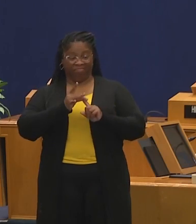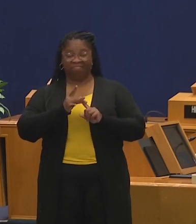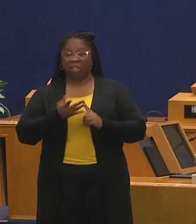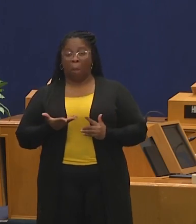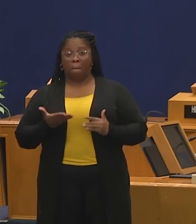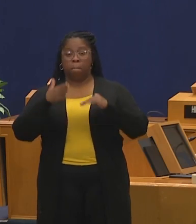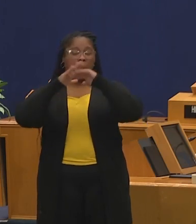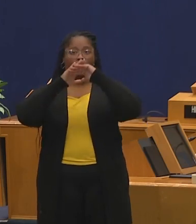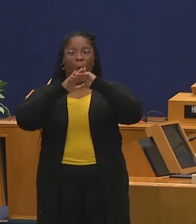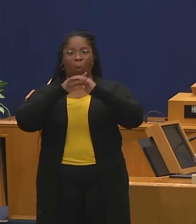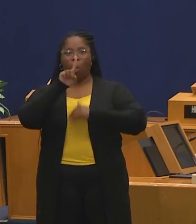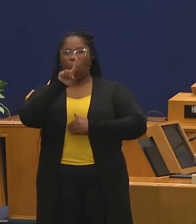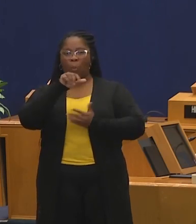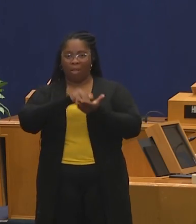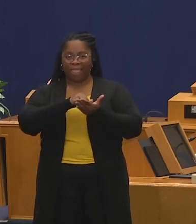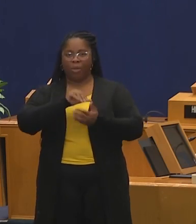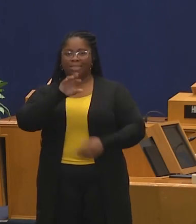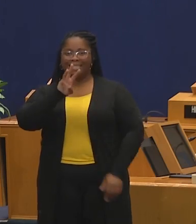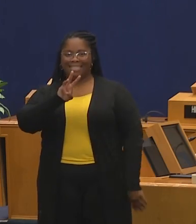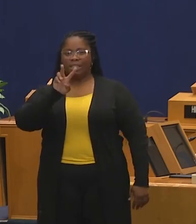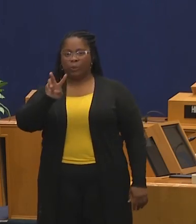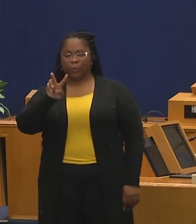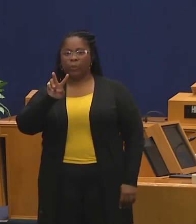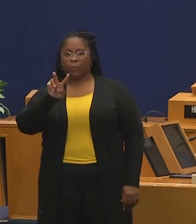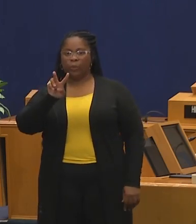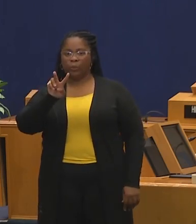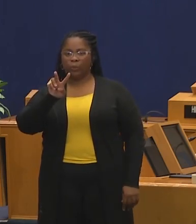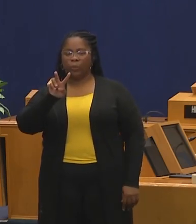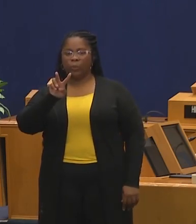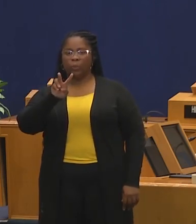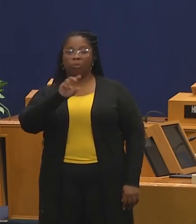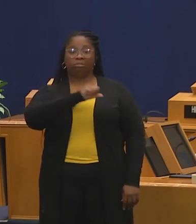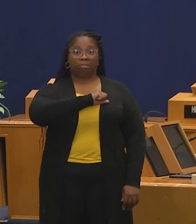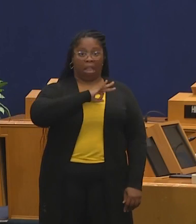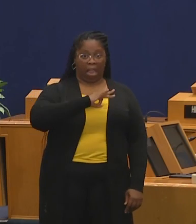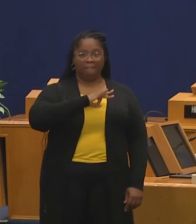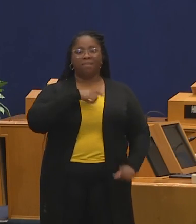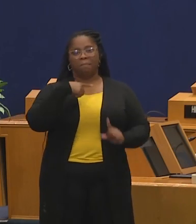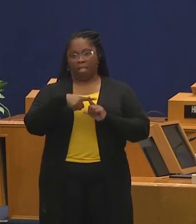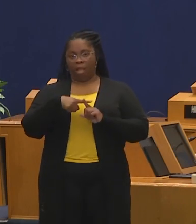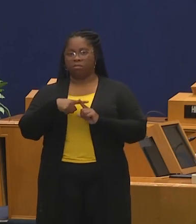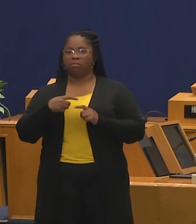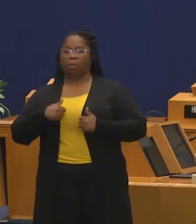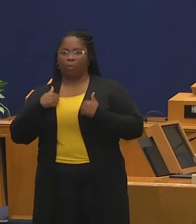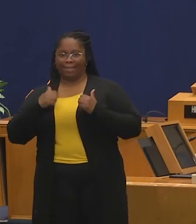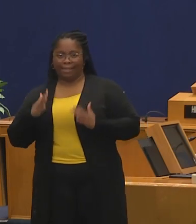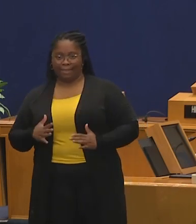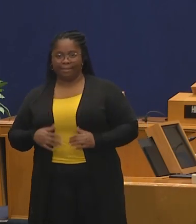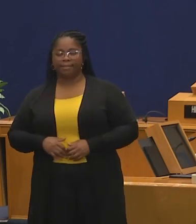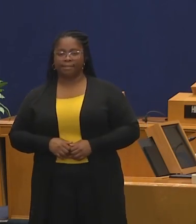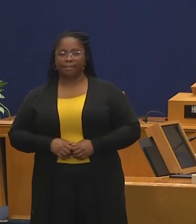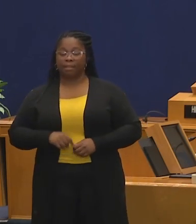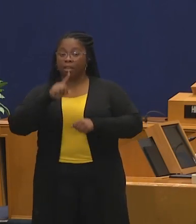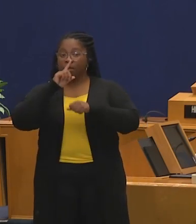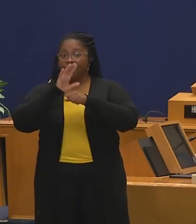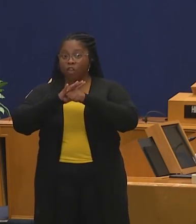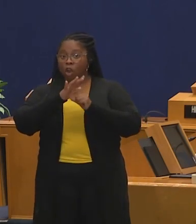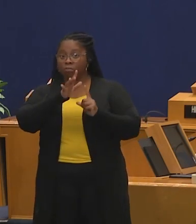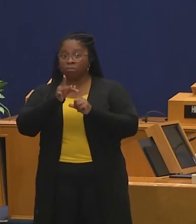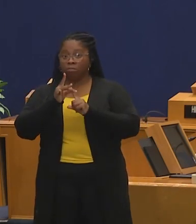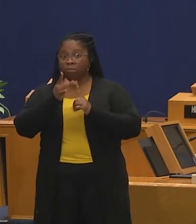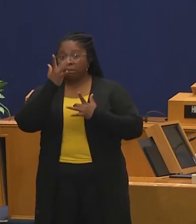to 1,062. This includes both staff and residents. 506 of the confirmed cases